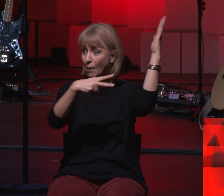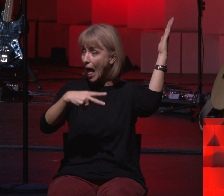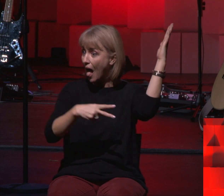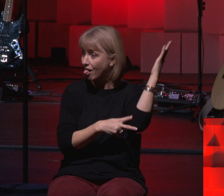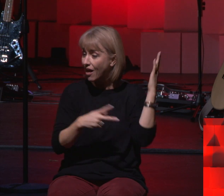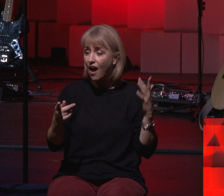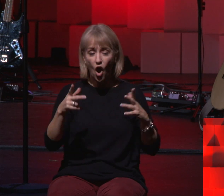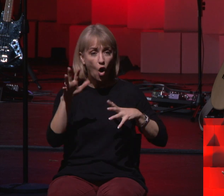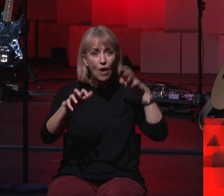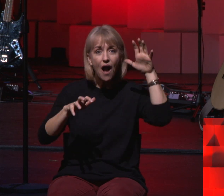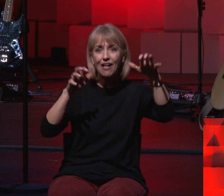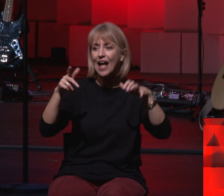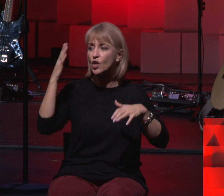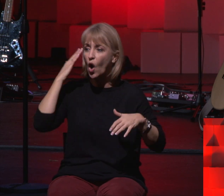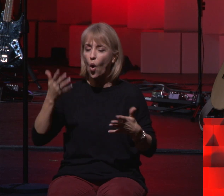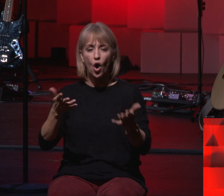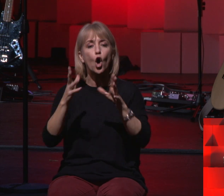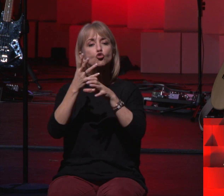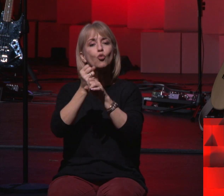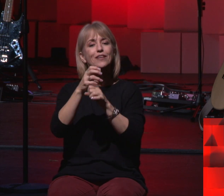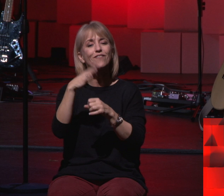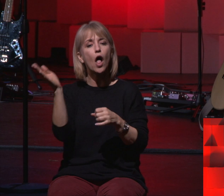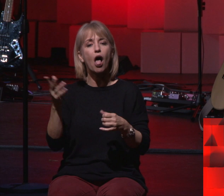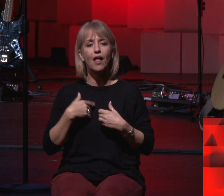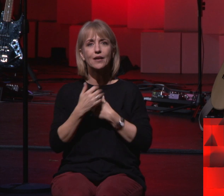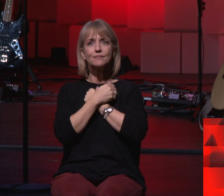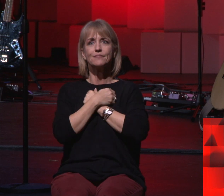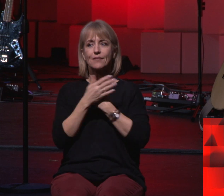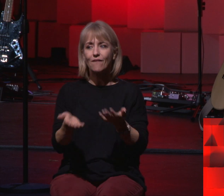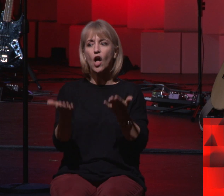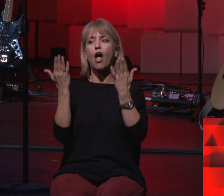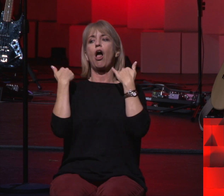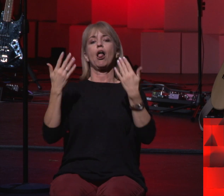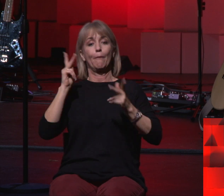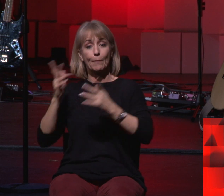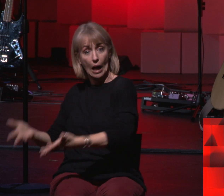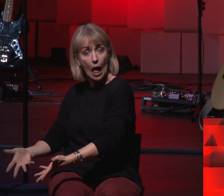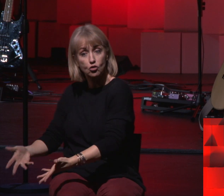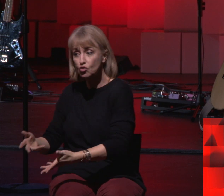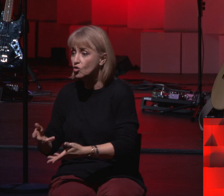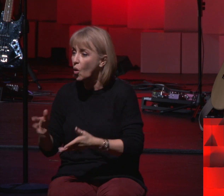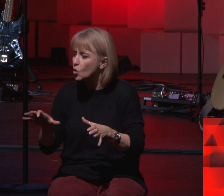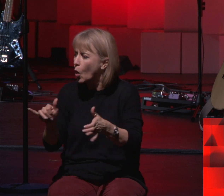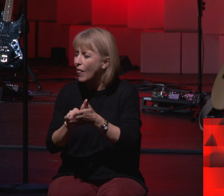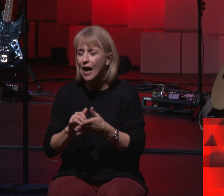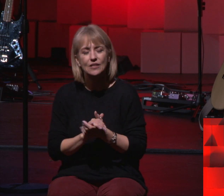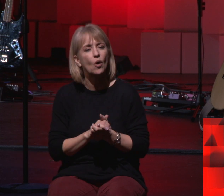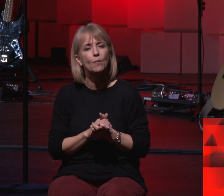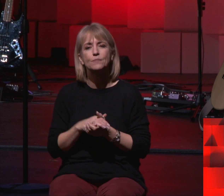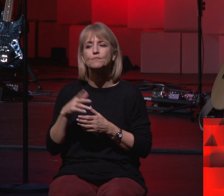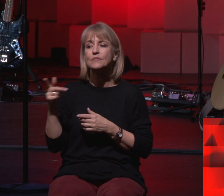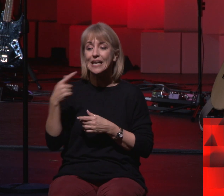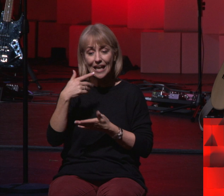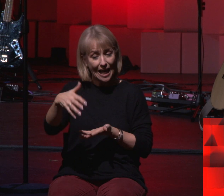and trust falls. You've all done the trust fall and all those things you do. Well, at the end of the week, towards it, he said, okay, take what you want. However, don't bring any food this